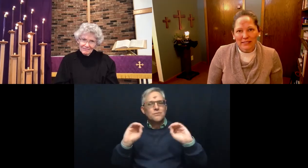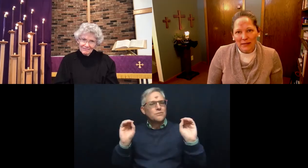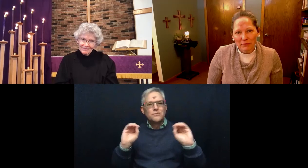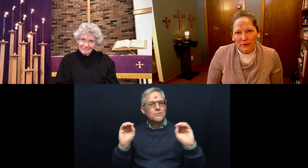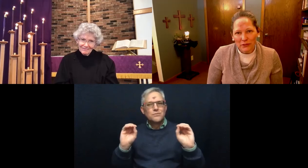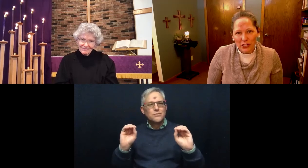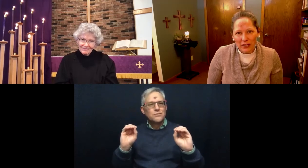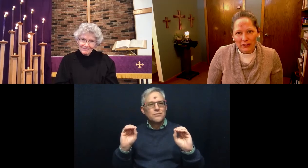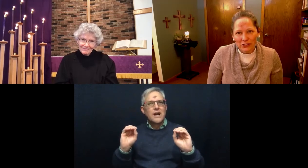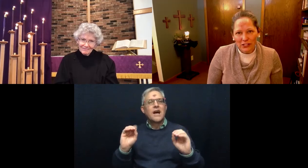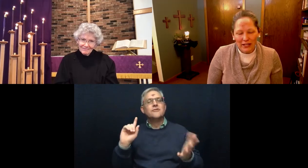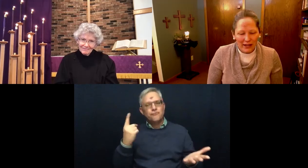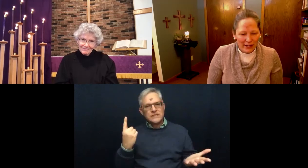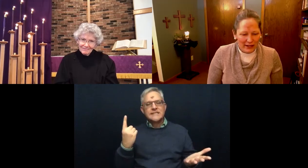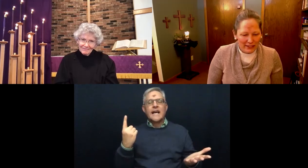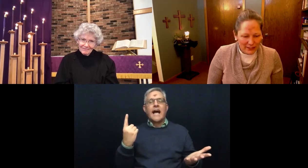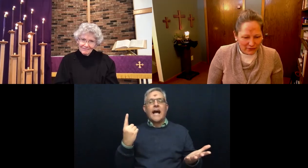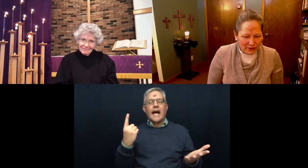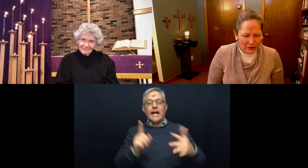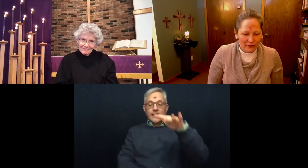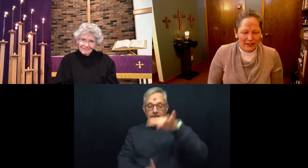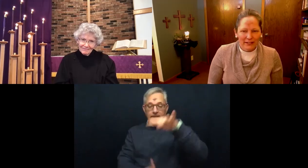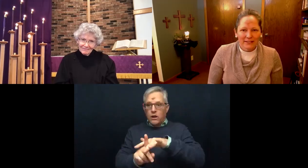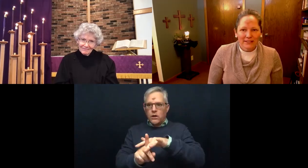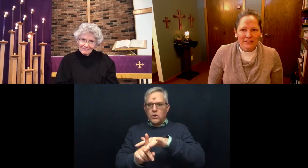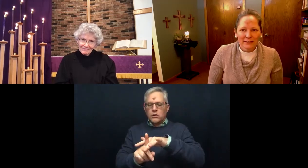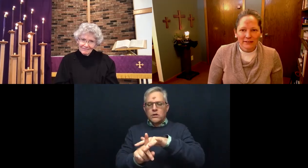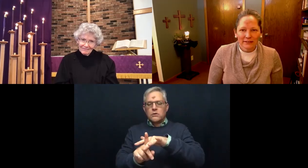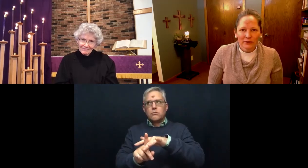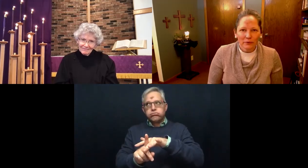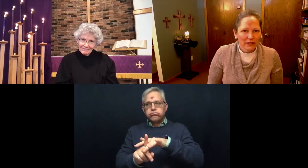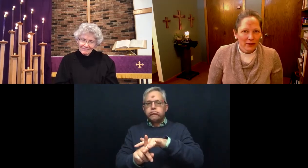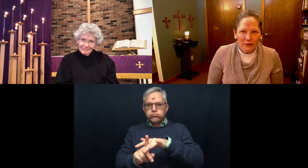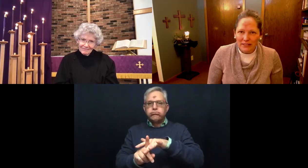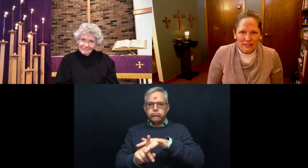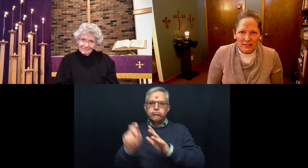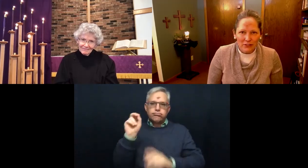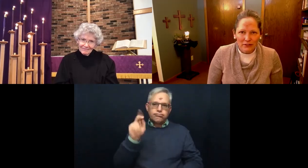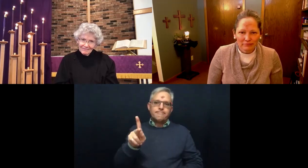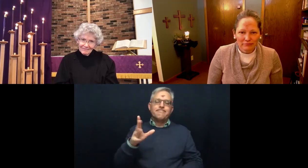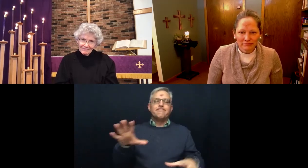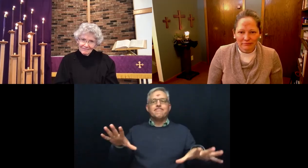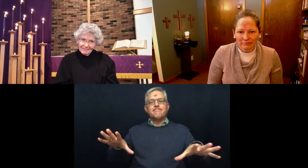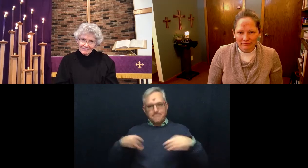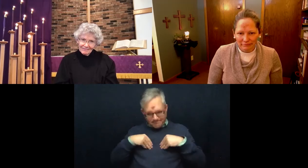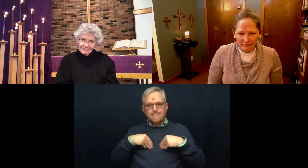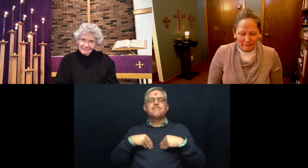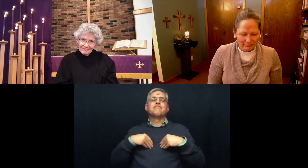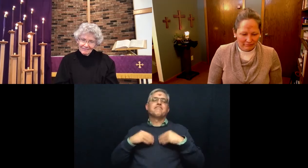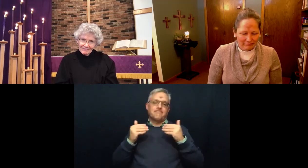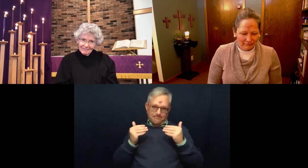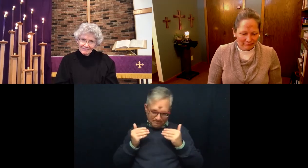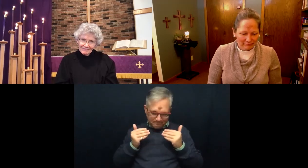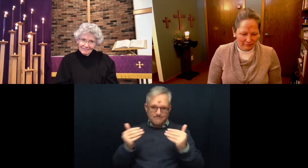We accept those challenging and difficult things without hesitation.